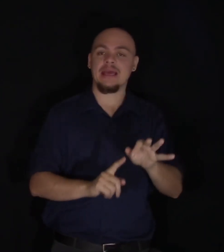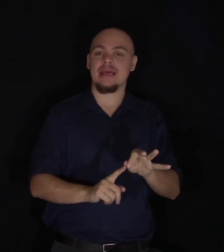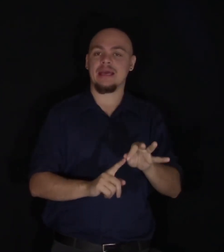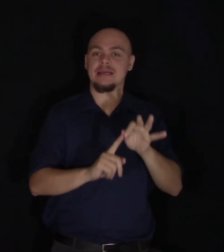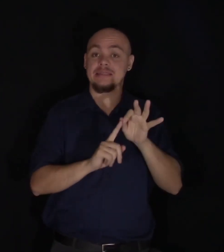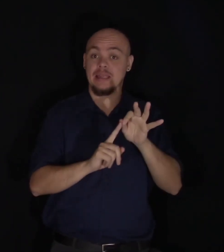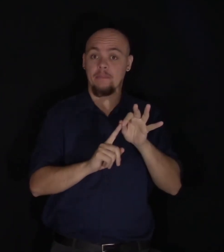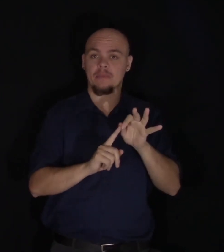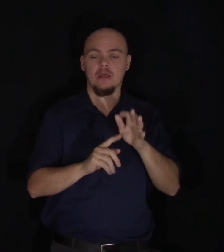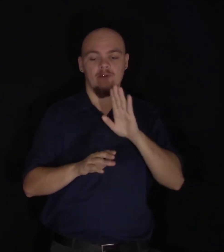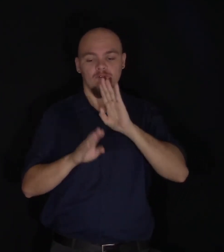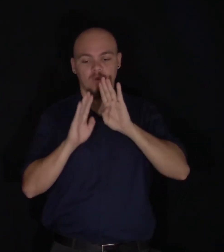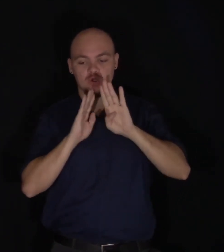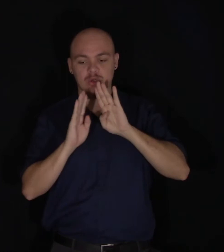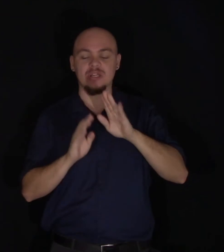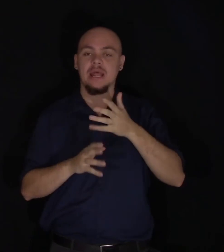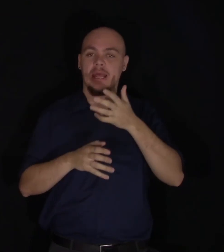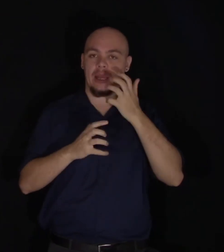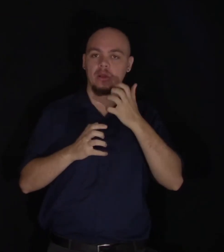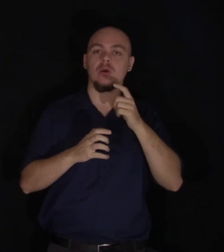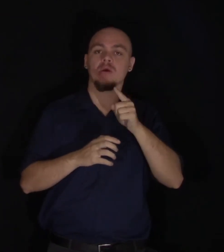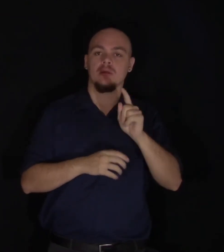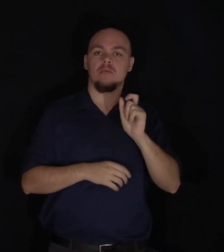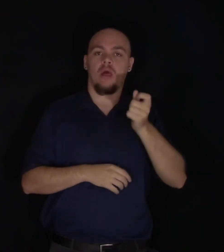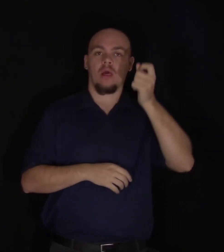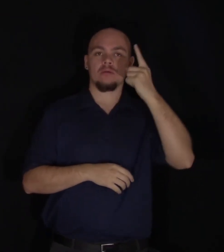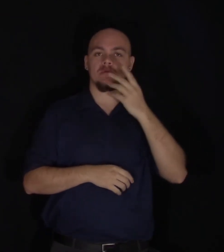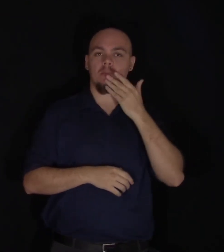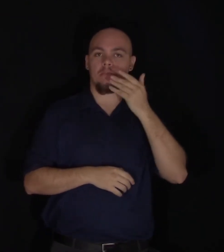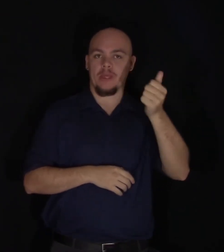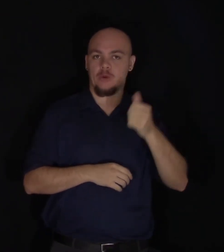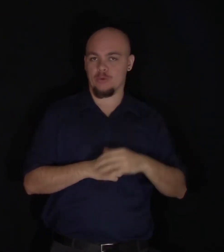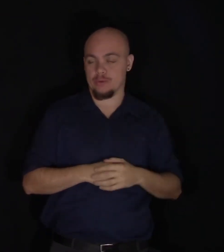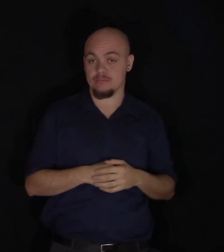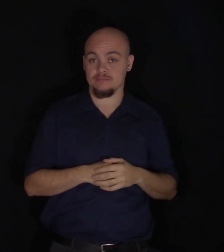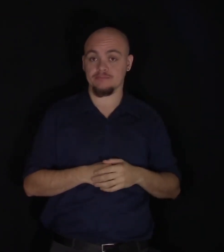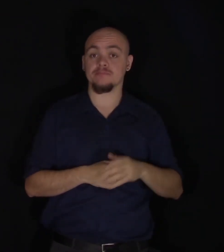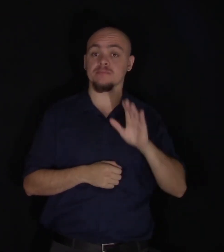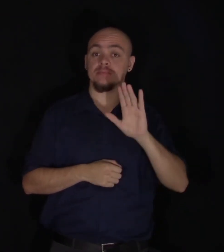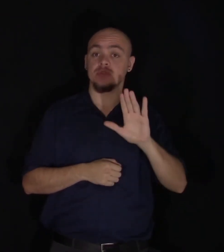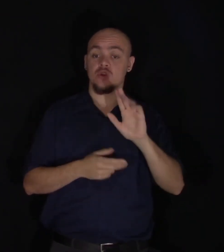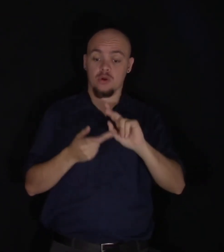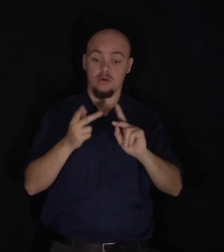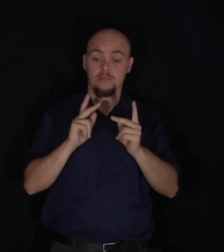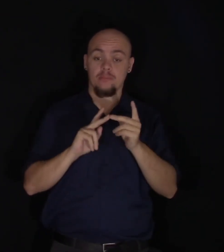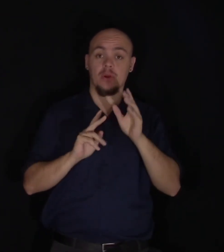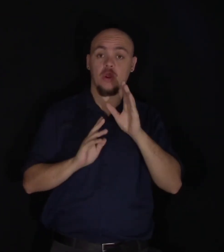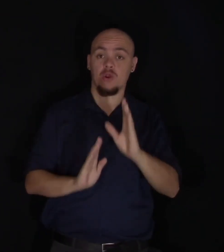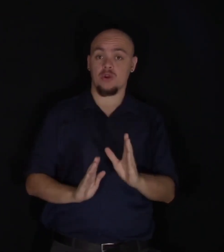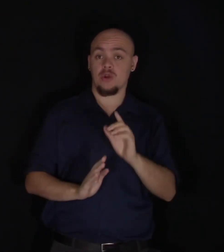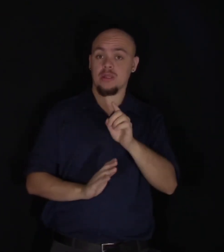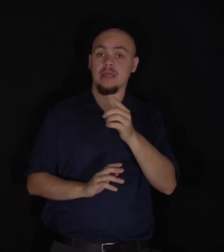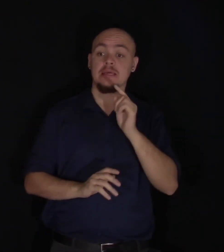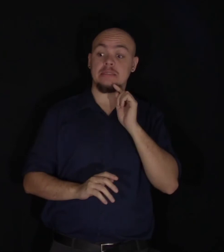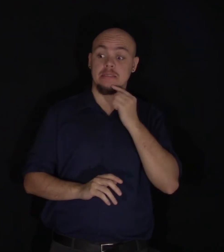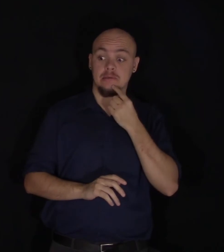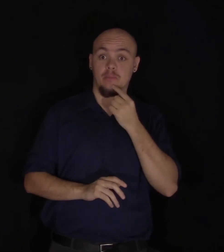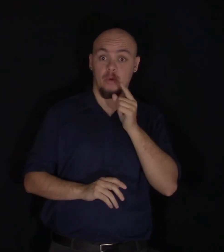or anger can bring you closer. The next time your partner disappoints, and they